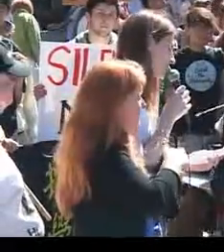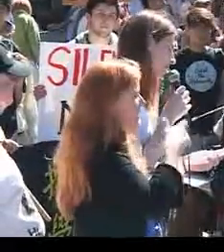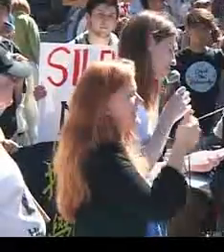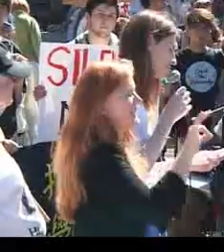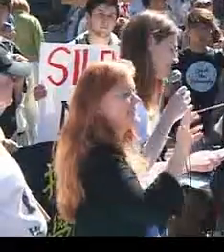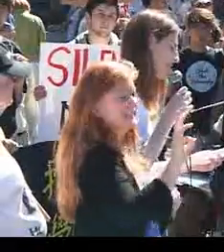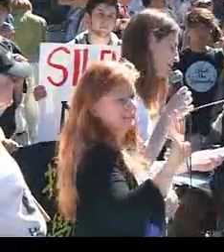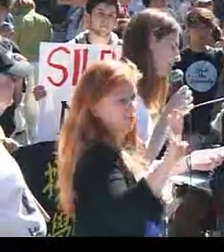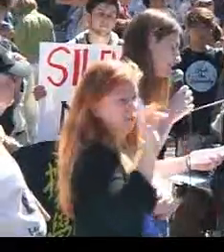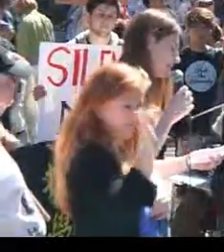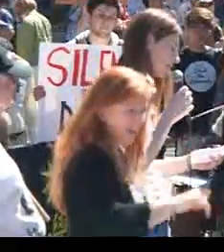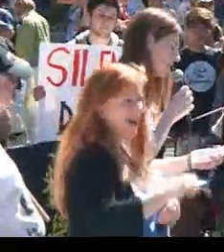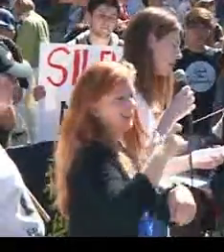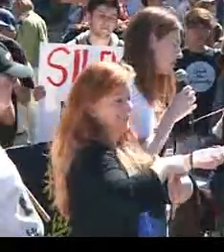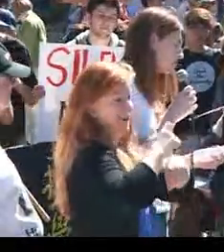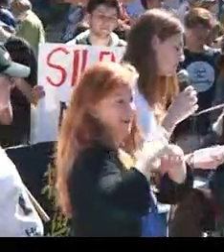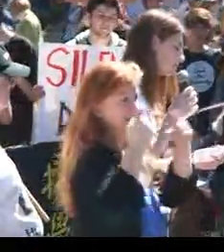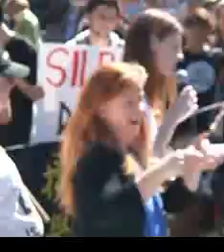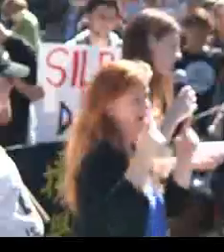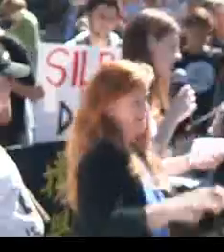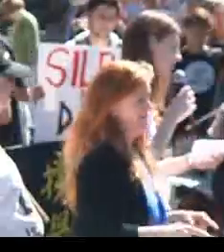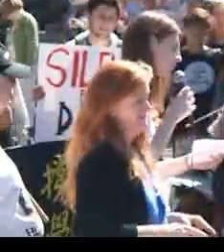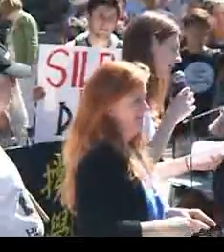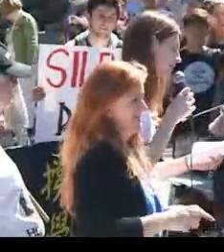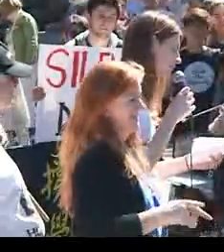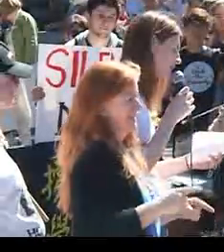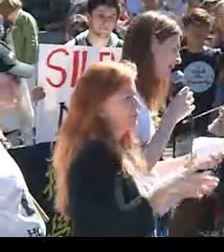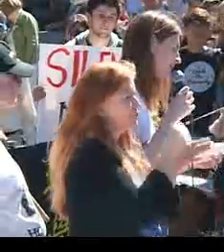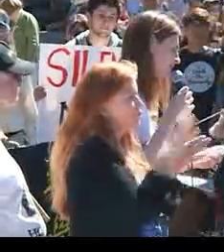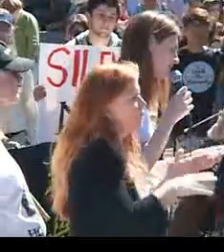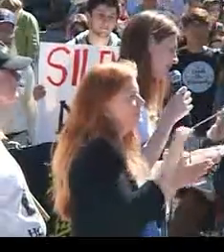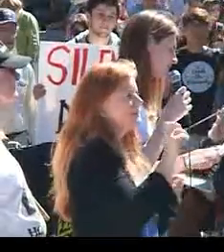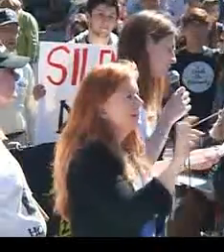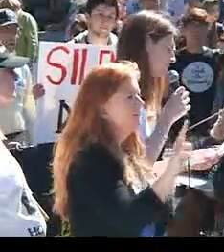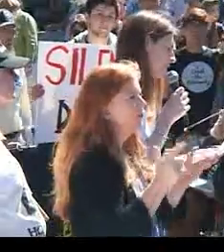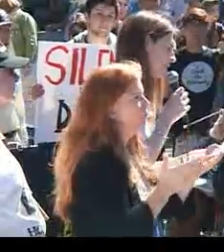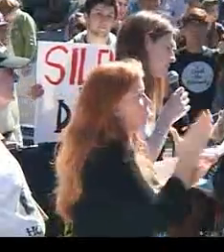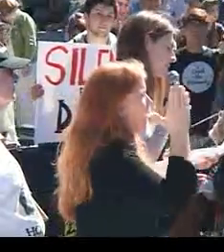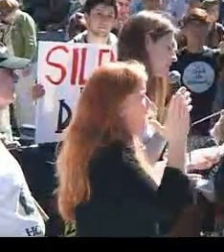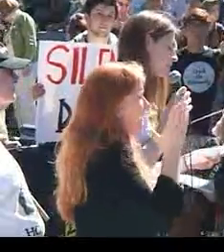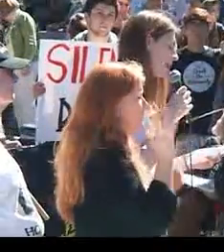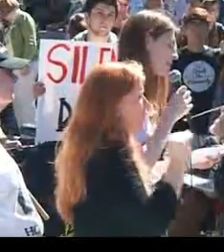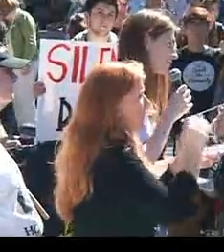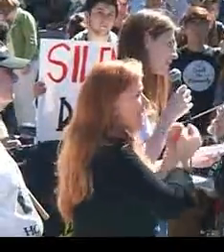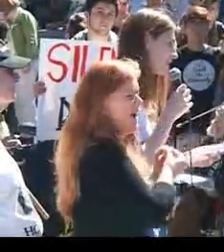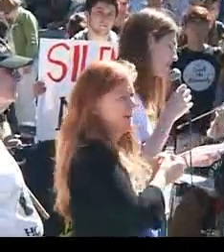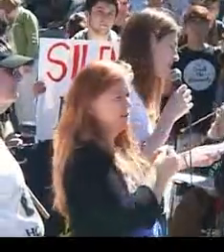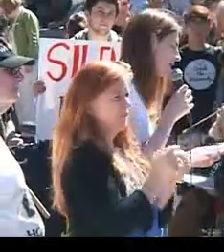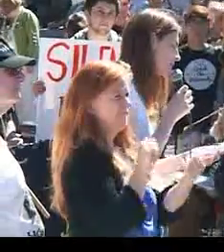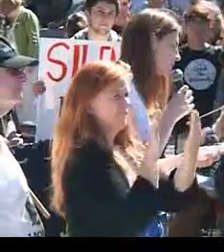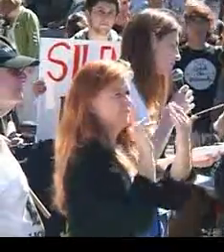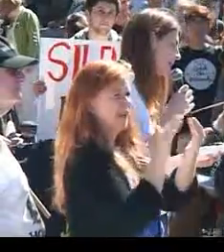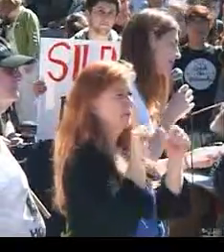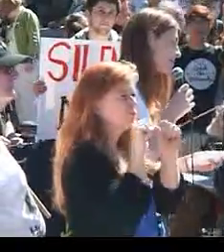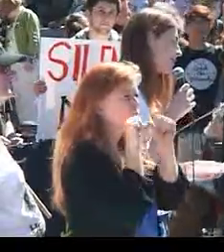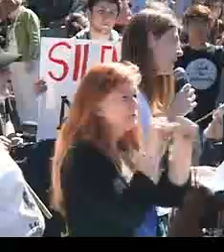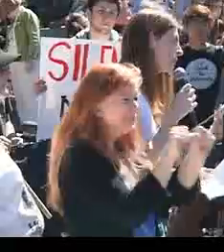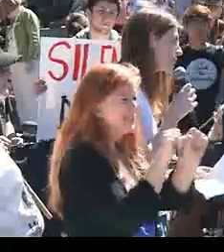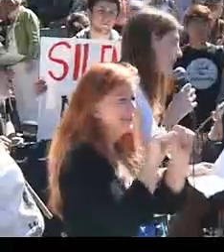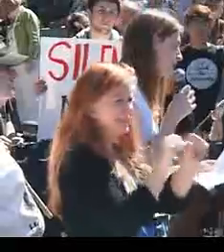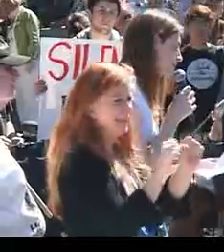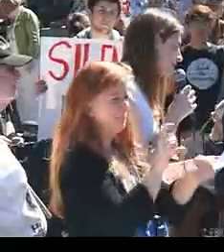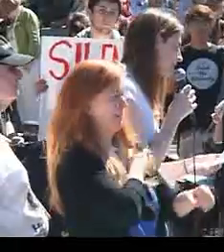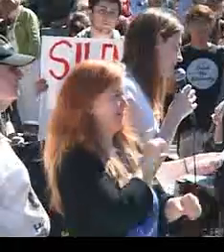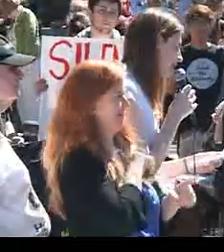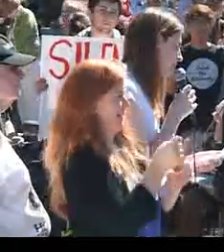1964 was such a time. Students and civil rights organizers faced routine police harassment and possible arrest